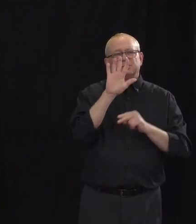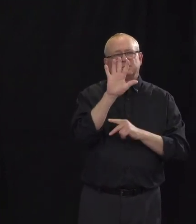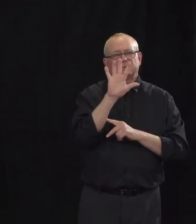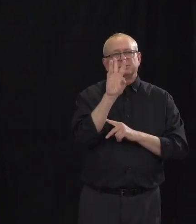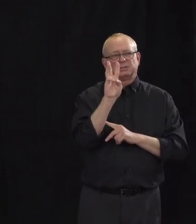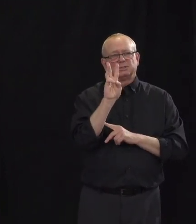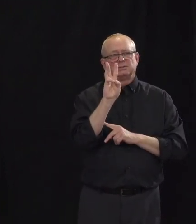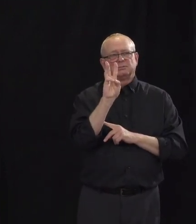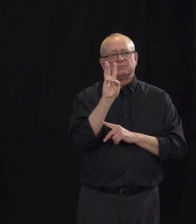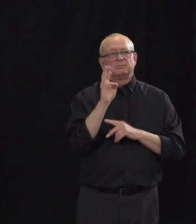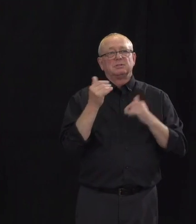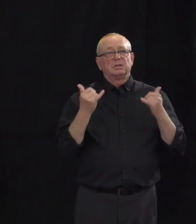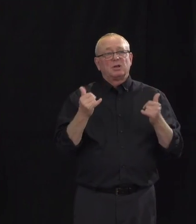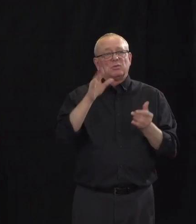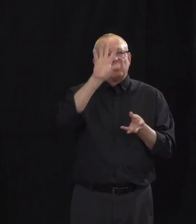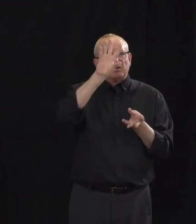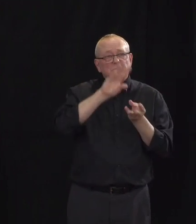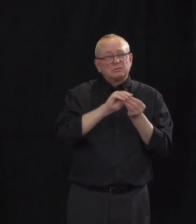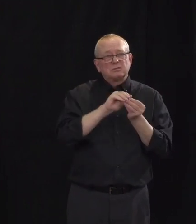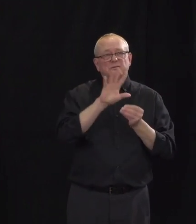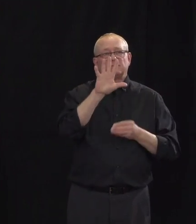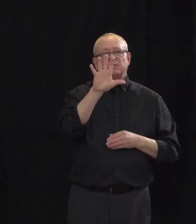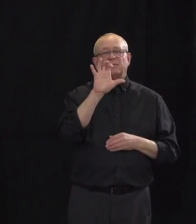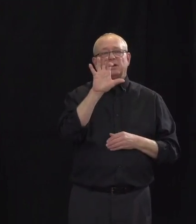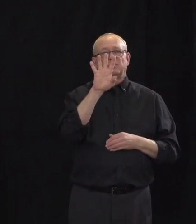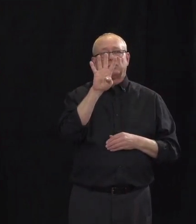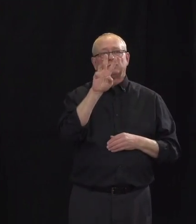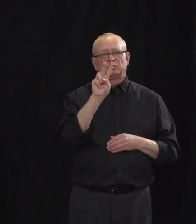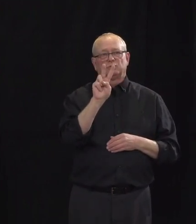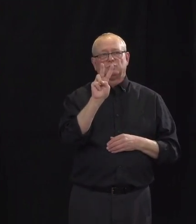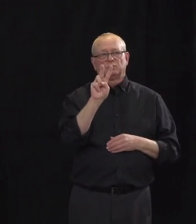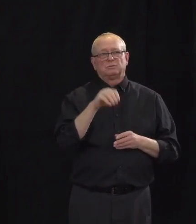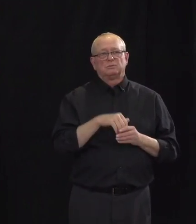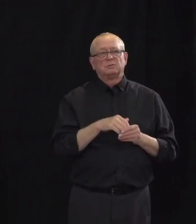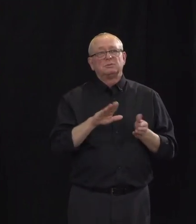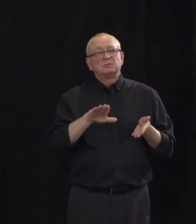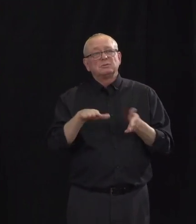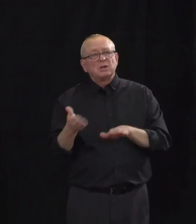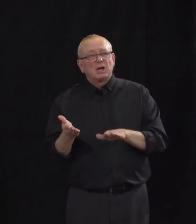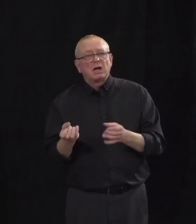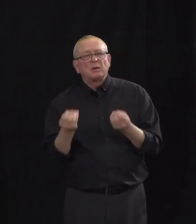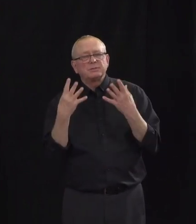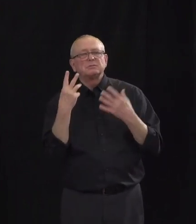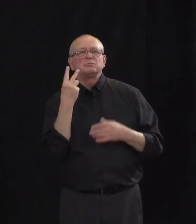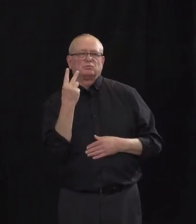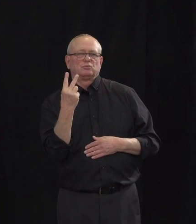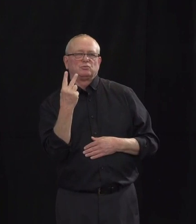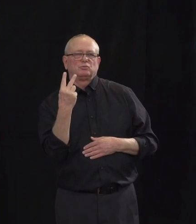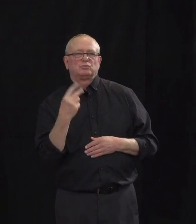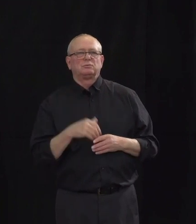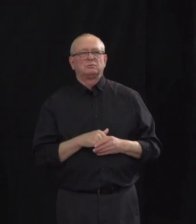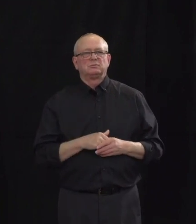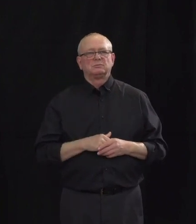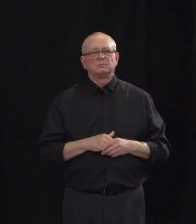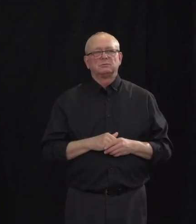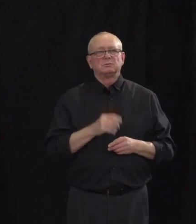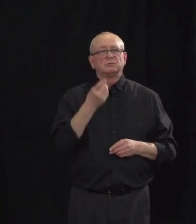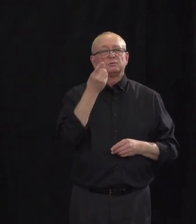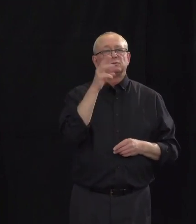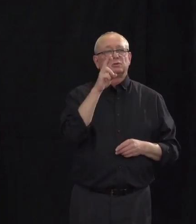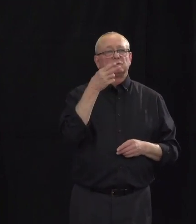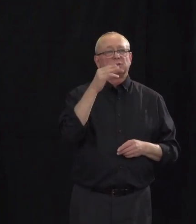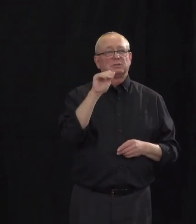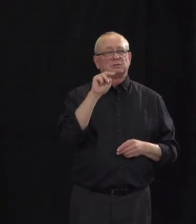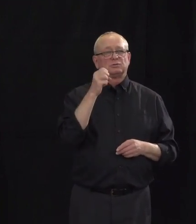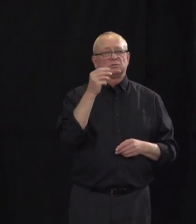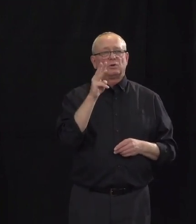542, while the number of deaths remains at 2. Dr. Hinshaw will discuss the latest data in more detail and bring you up to